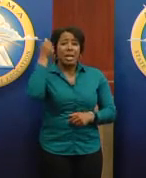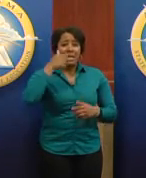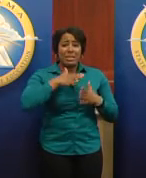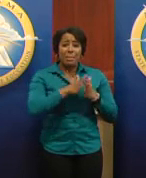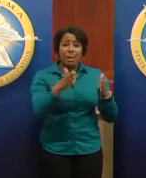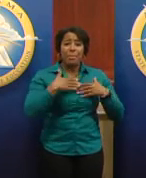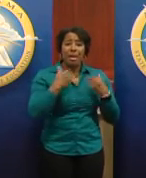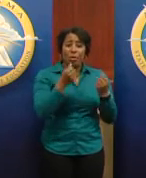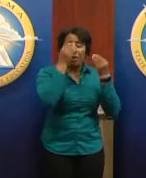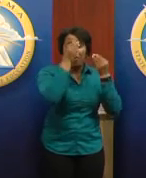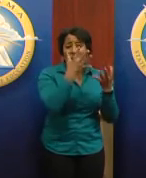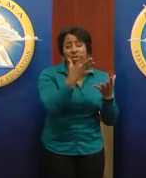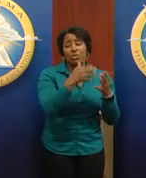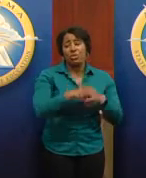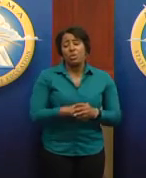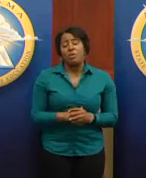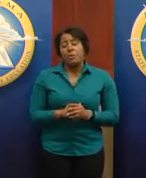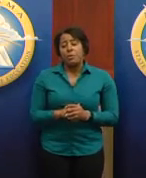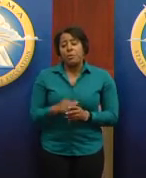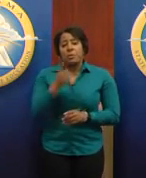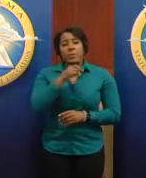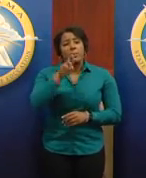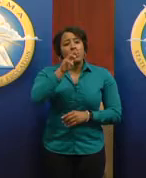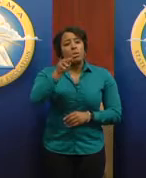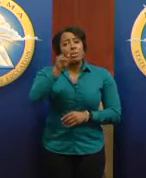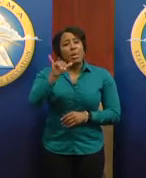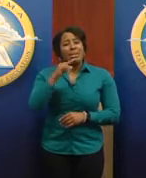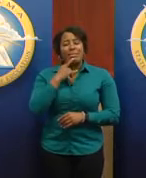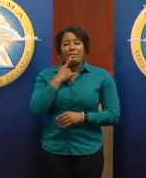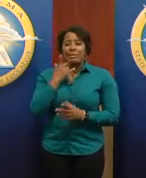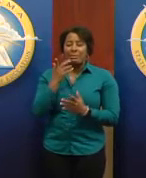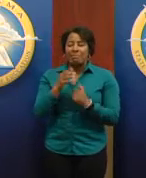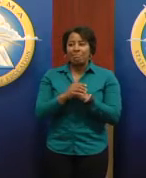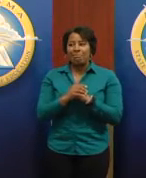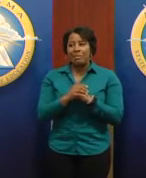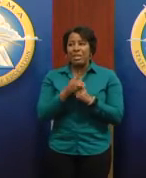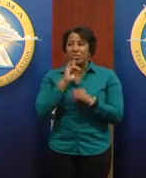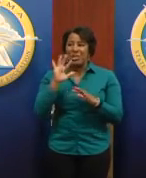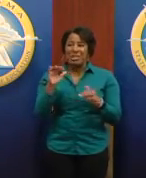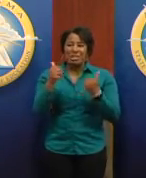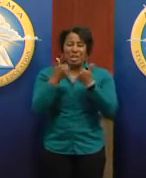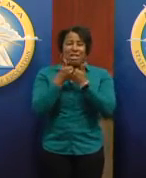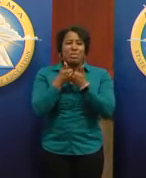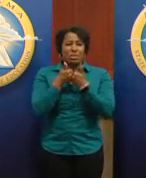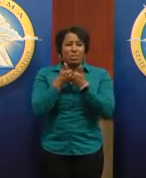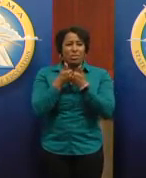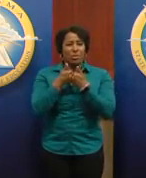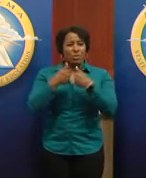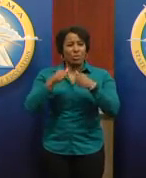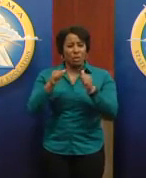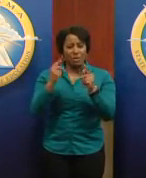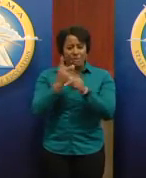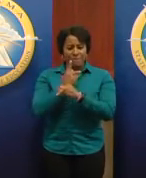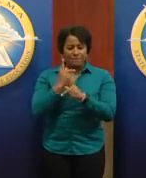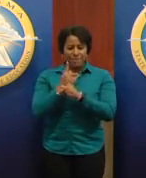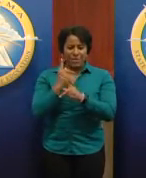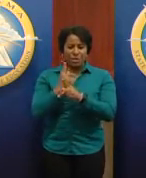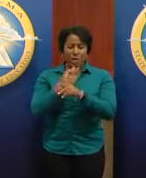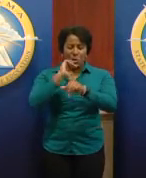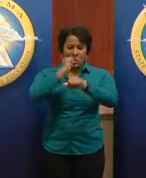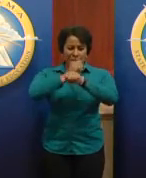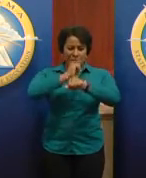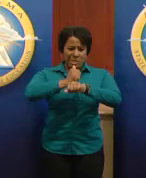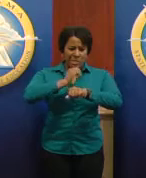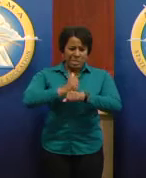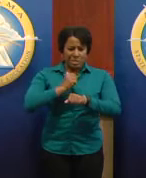that. As Dr. Mackey said, it's really challenging to think about coming up with a hard and fast rules for every